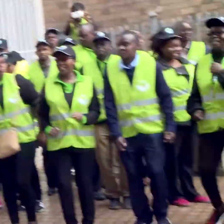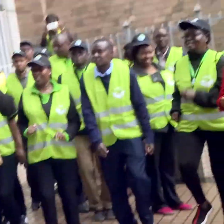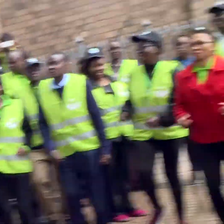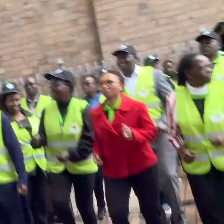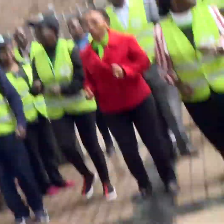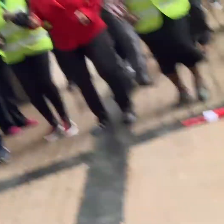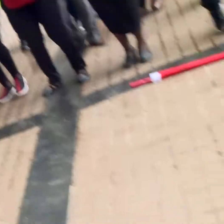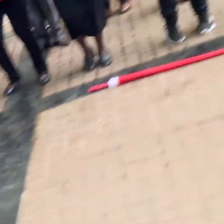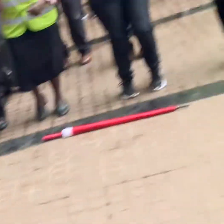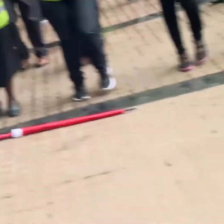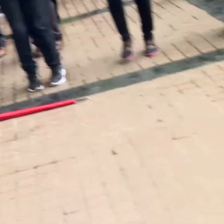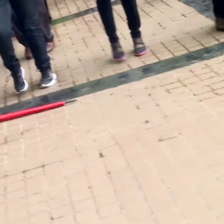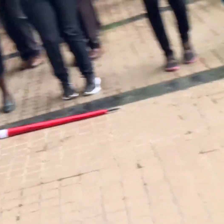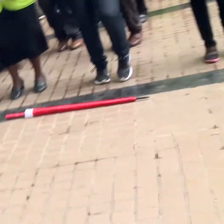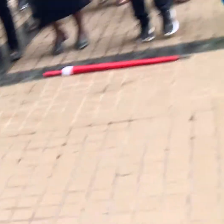Kidogo tu.